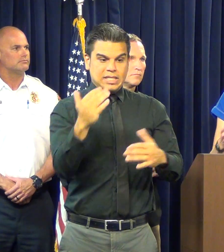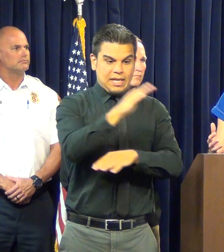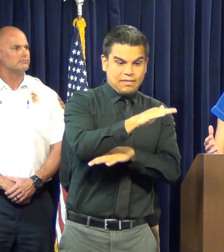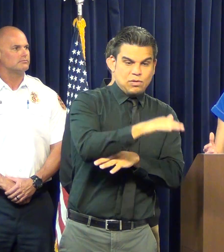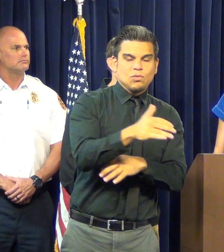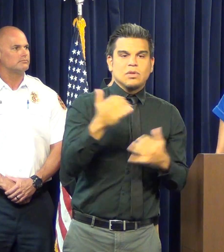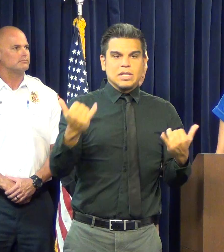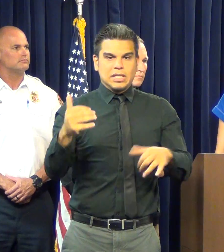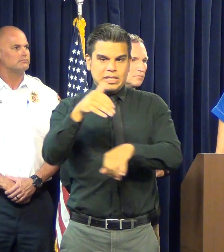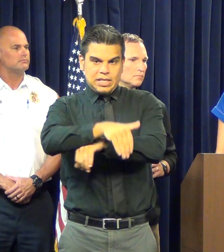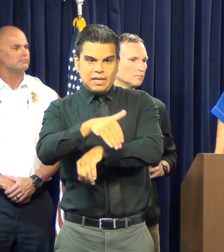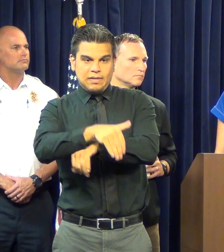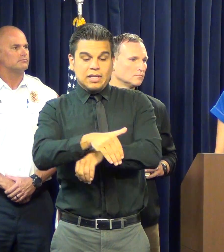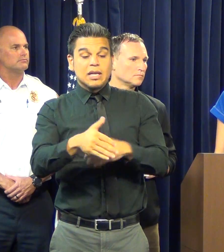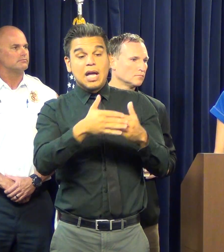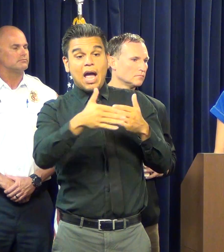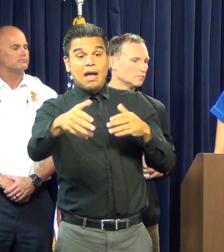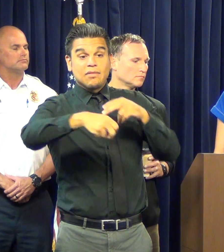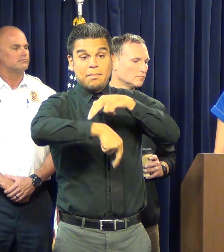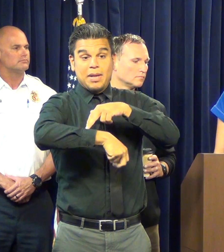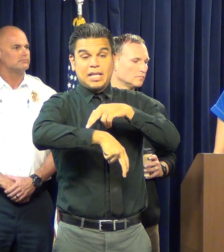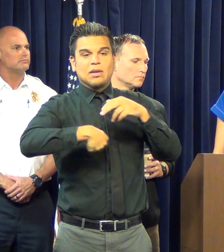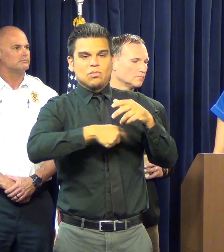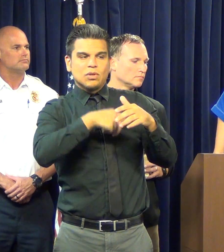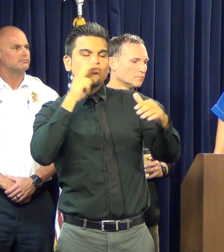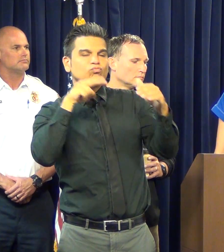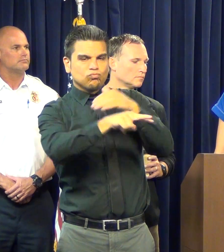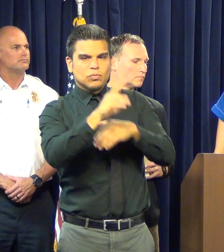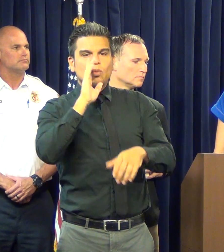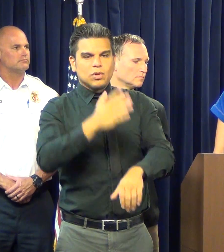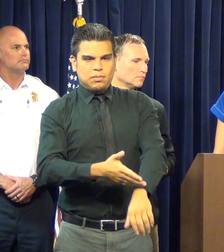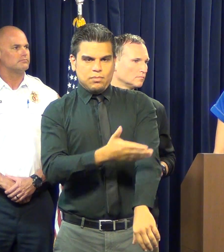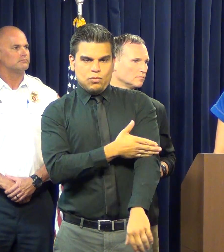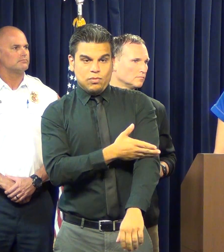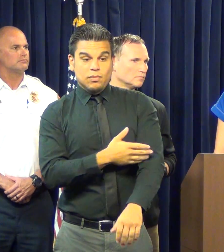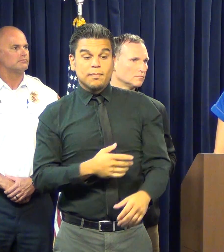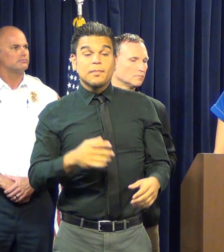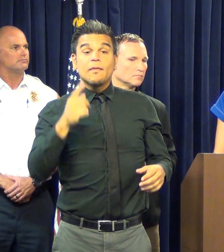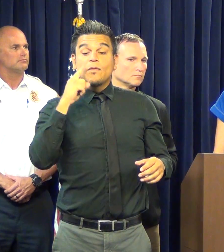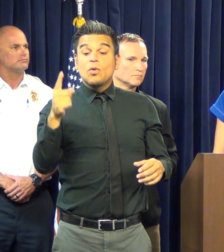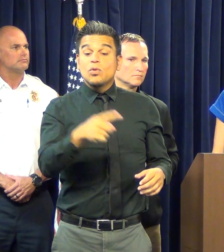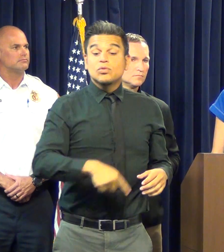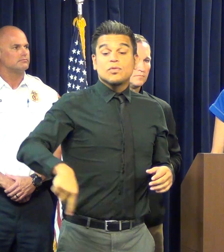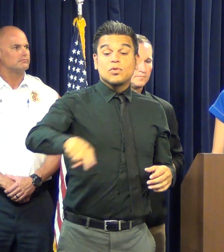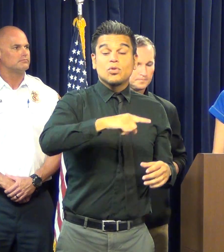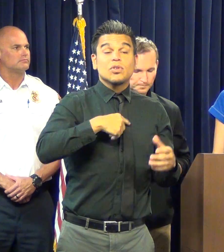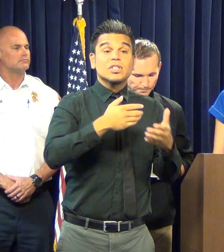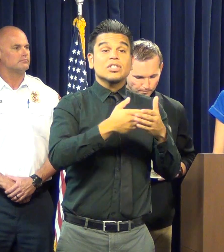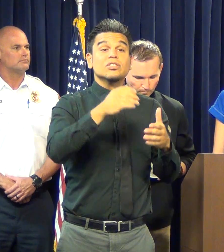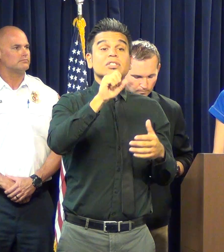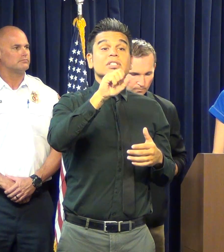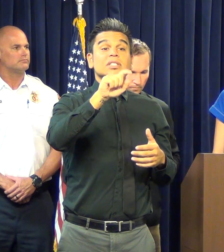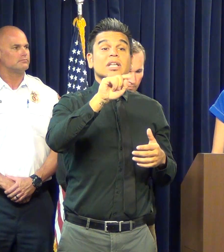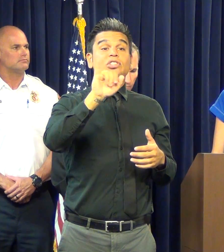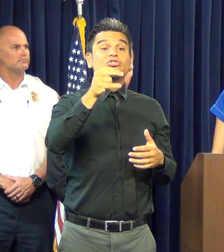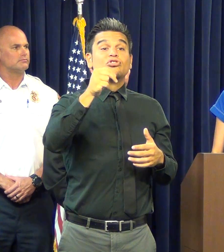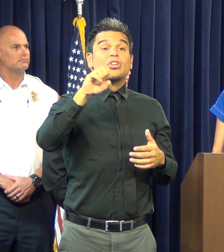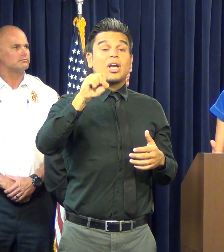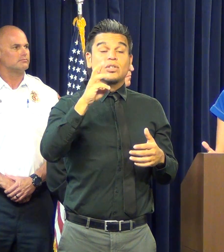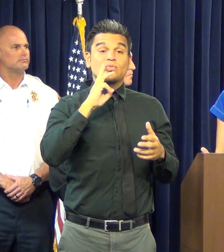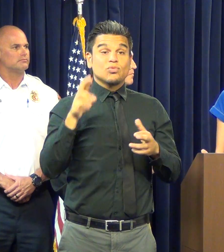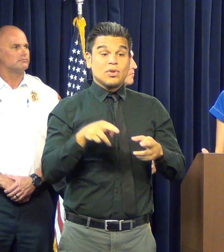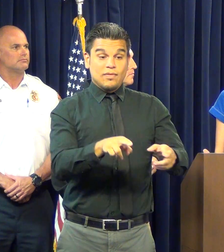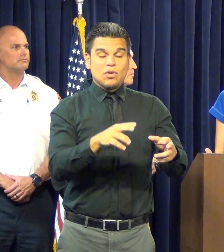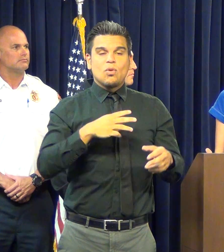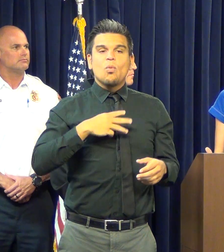with improving conditions after midnight tonight. For those along the St. Johns River Basin, elevated water levels will continue